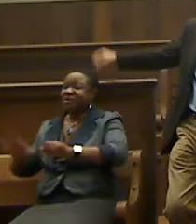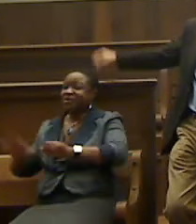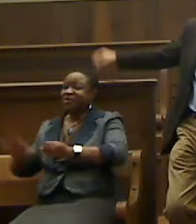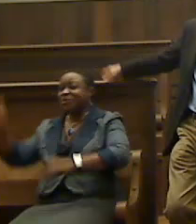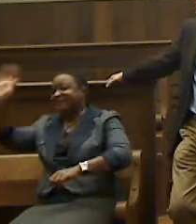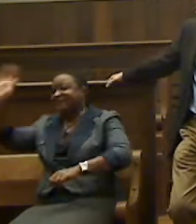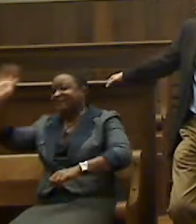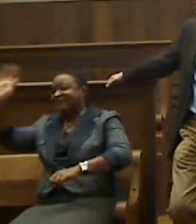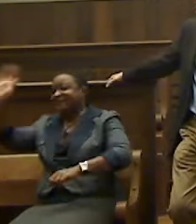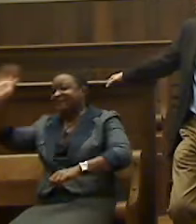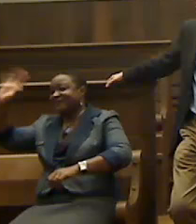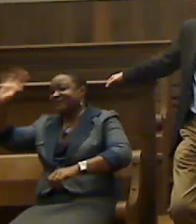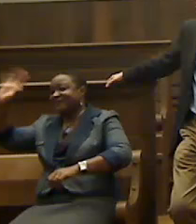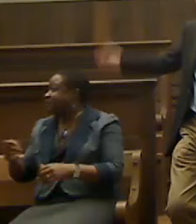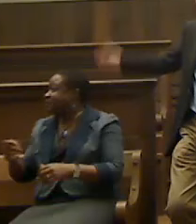join up for that.